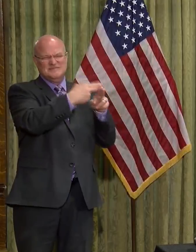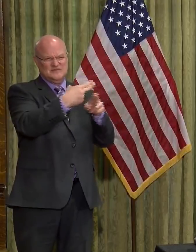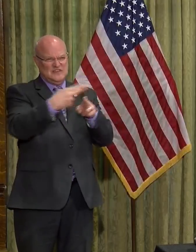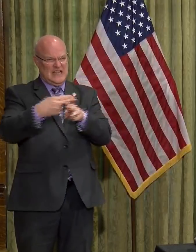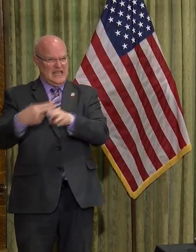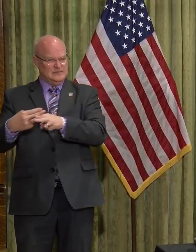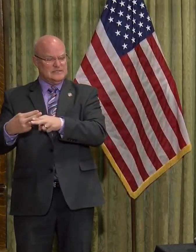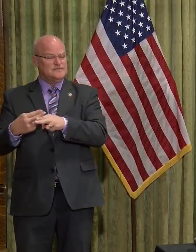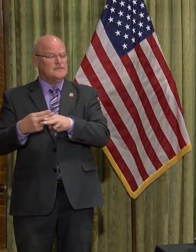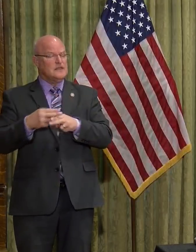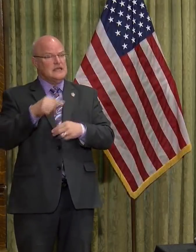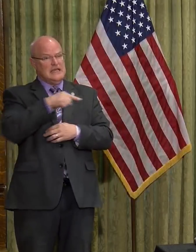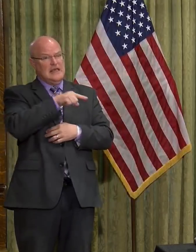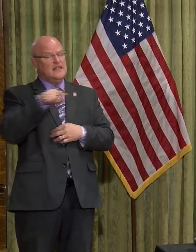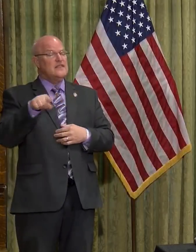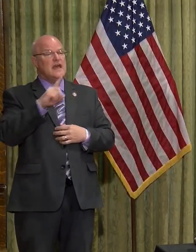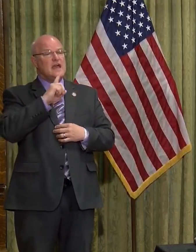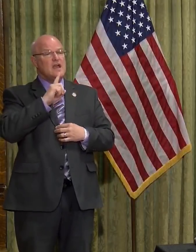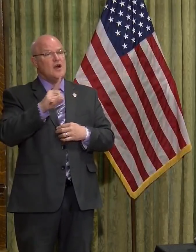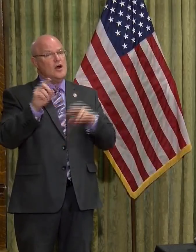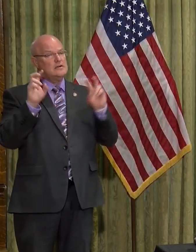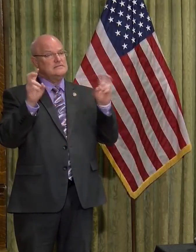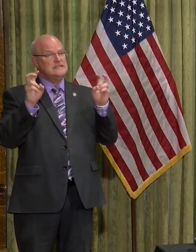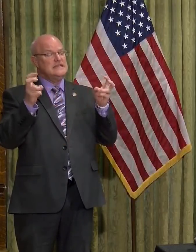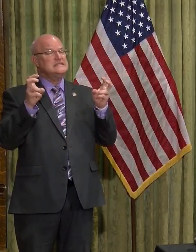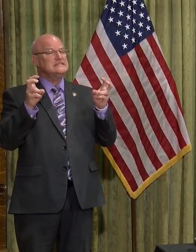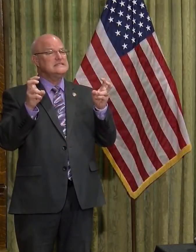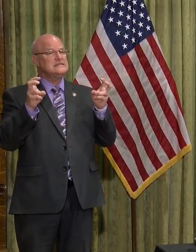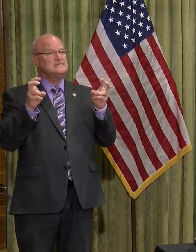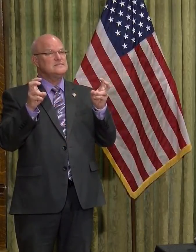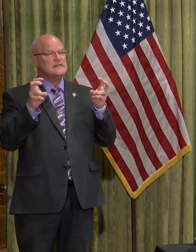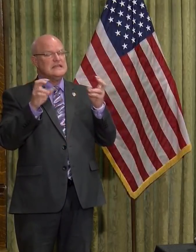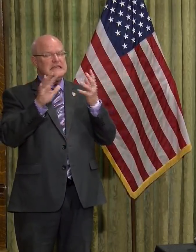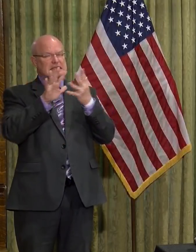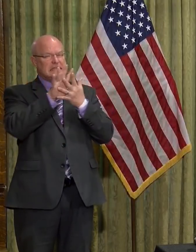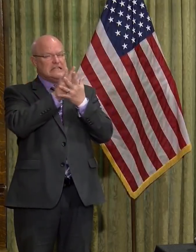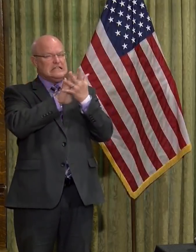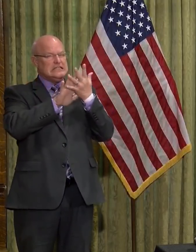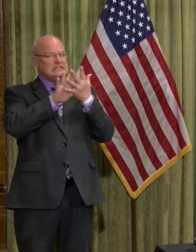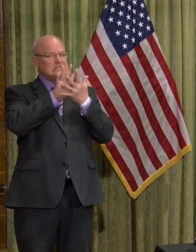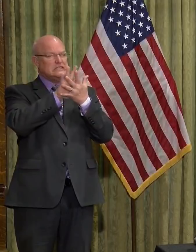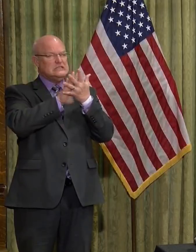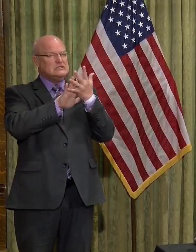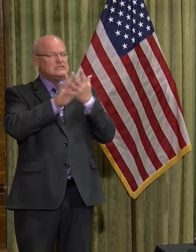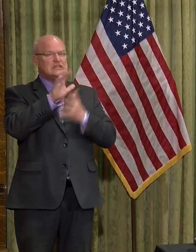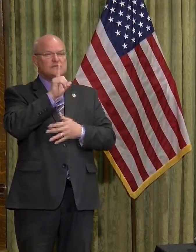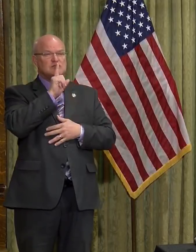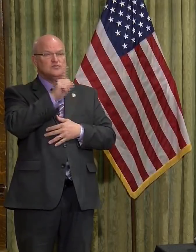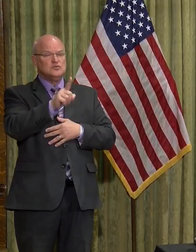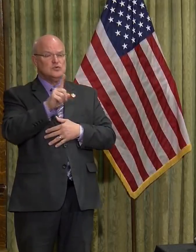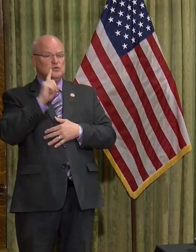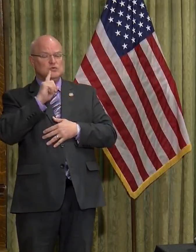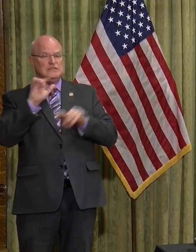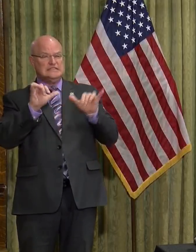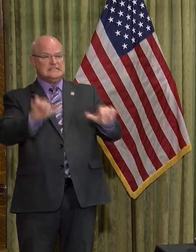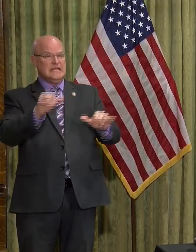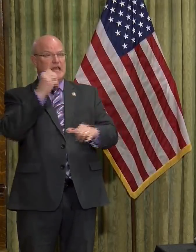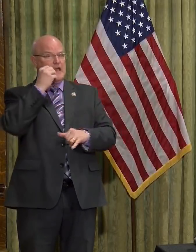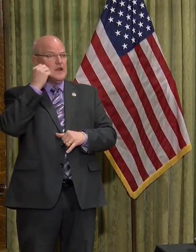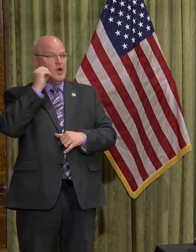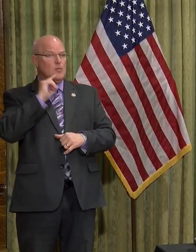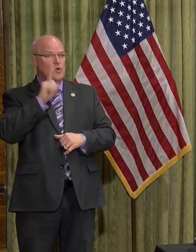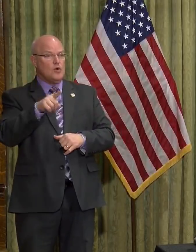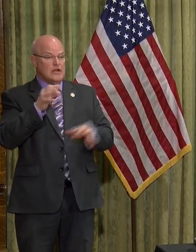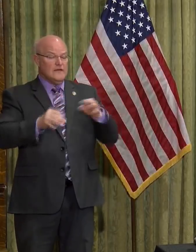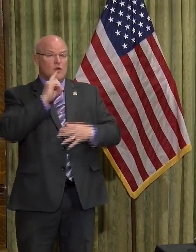names, they are in essence an illusion of a true stay-at-home order. If you're going to order